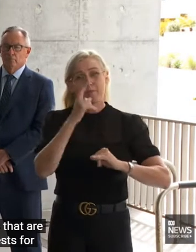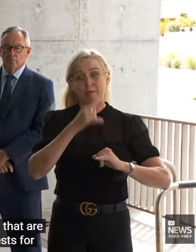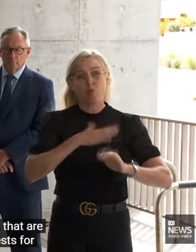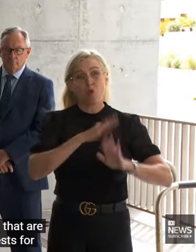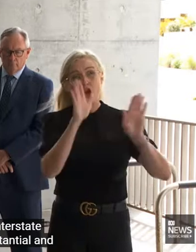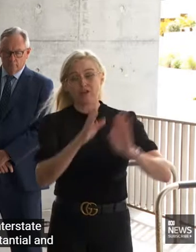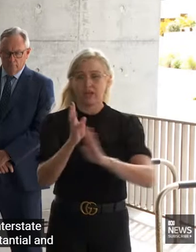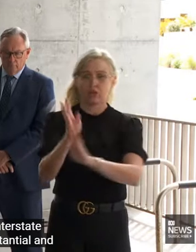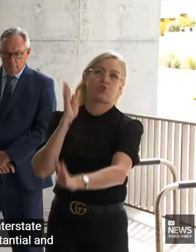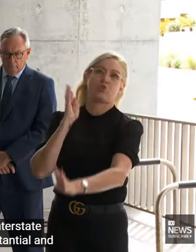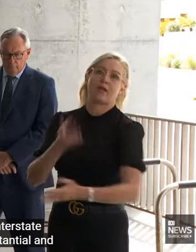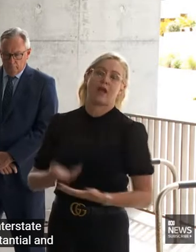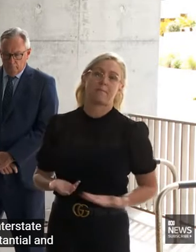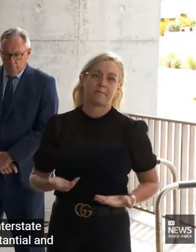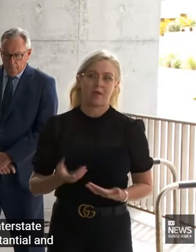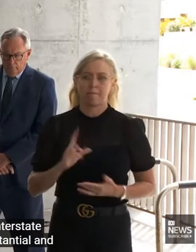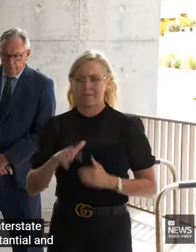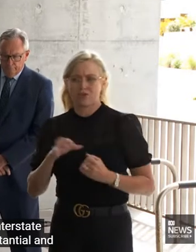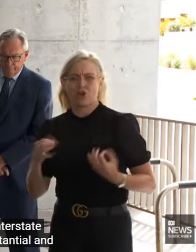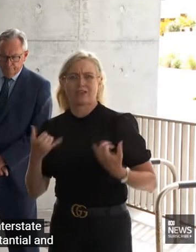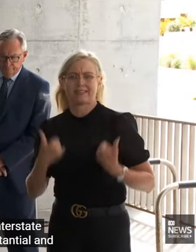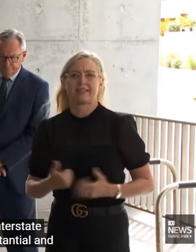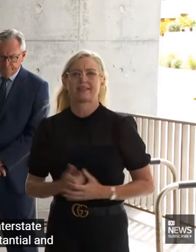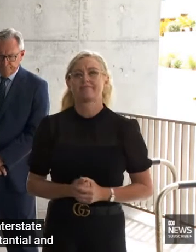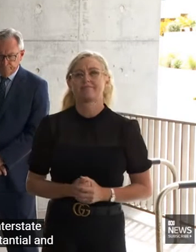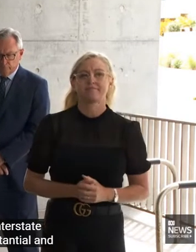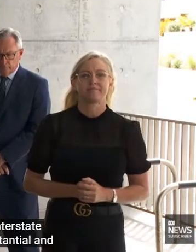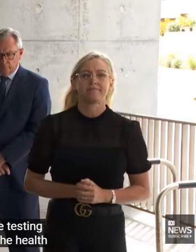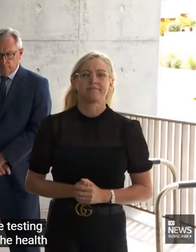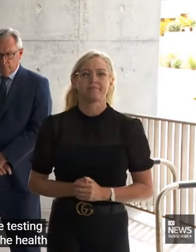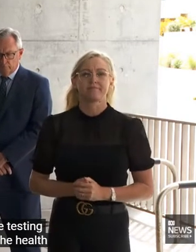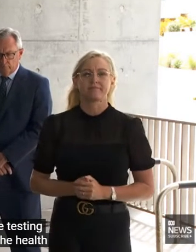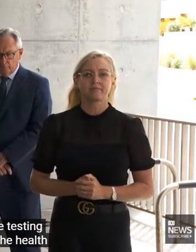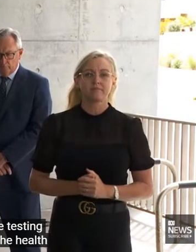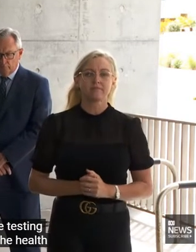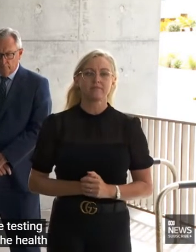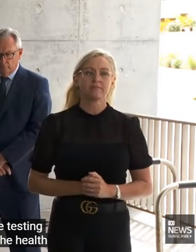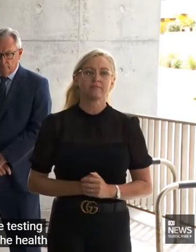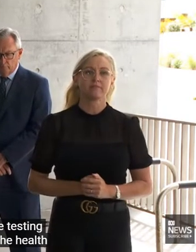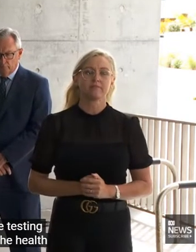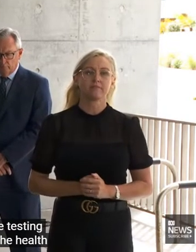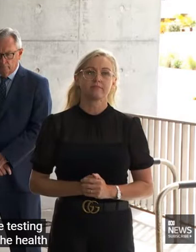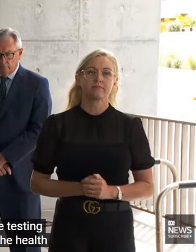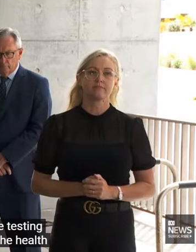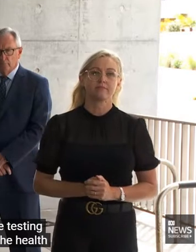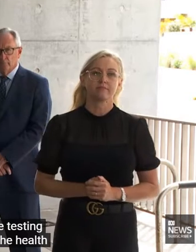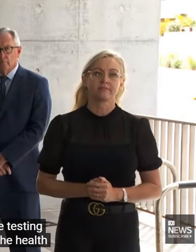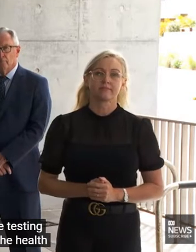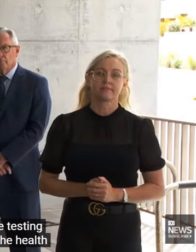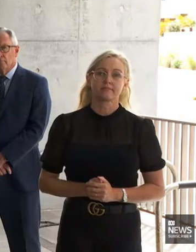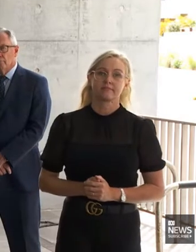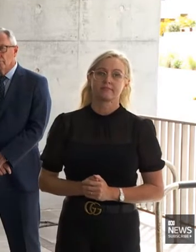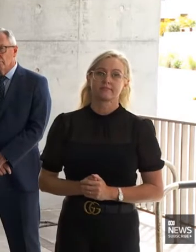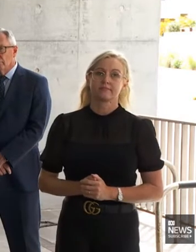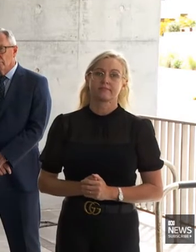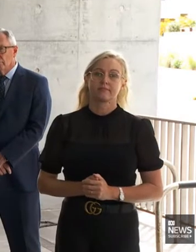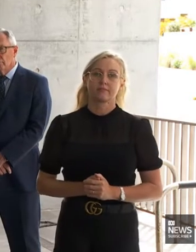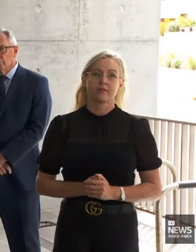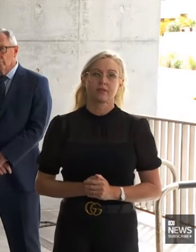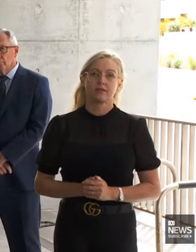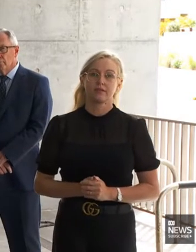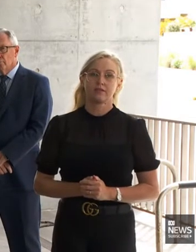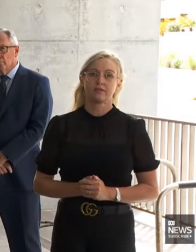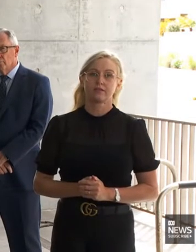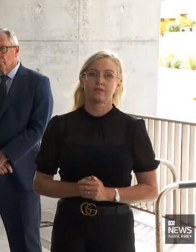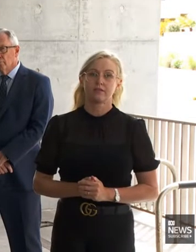testing that's also affecting the health response. So when those QR codes then, I mean, you're effectively introducing them for such low risk settings that you're